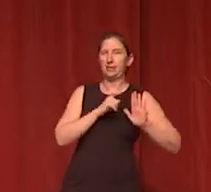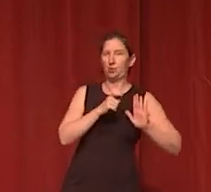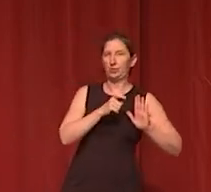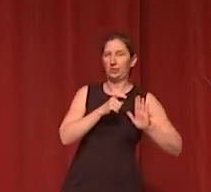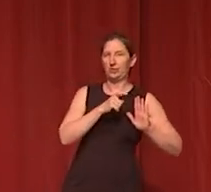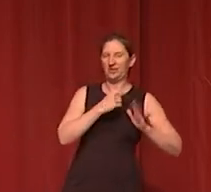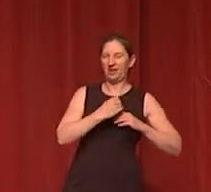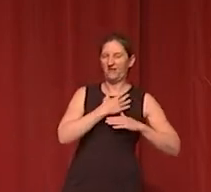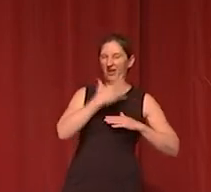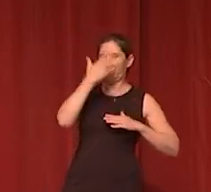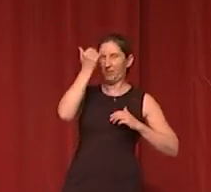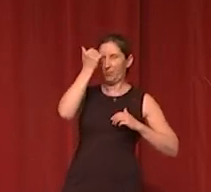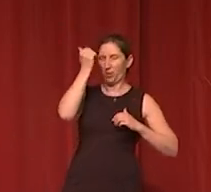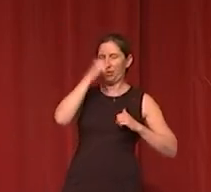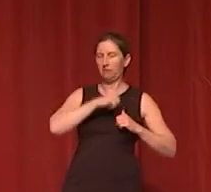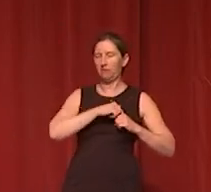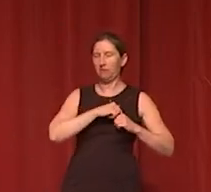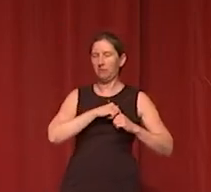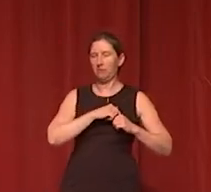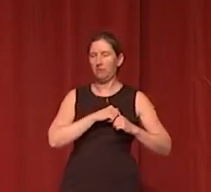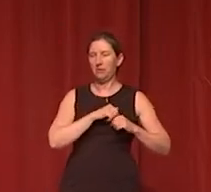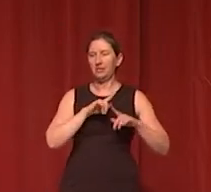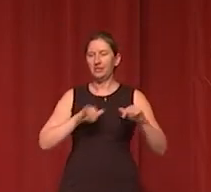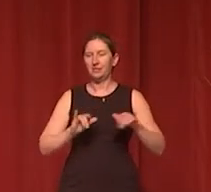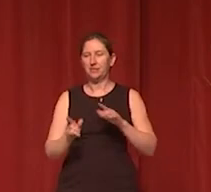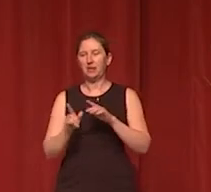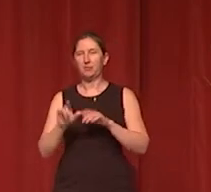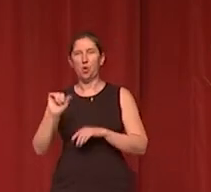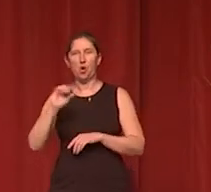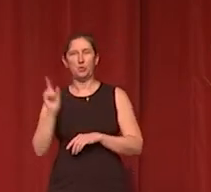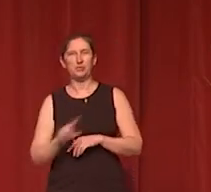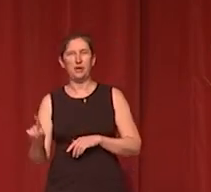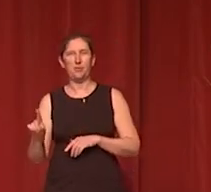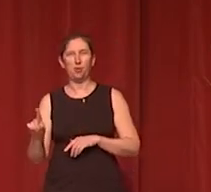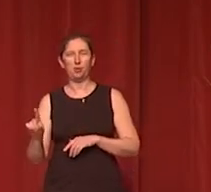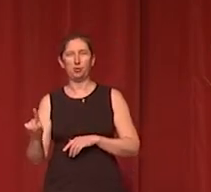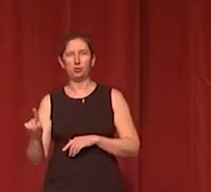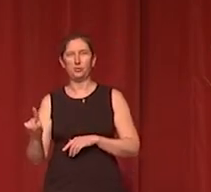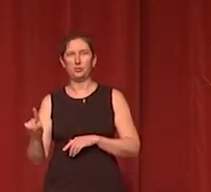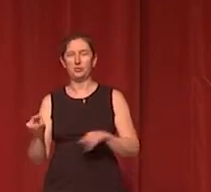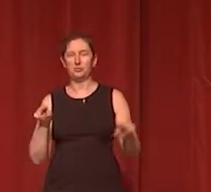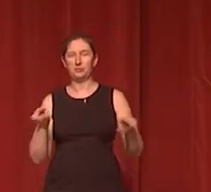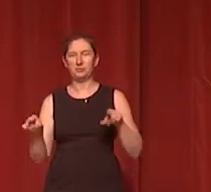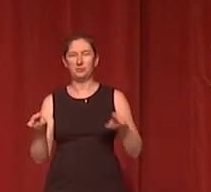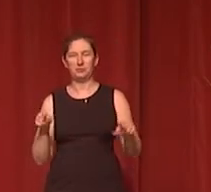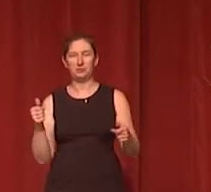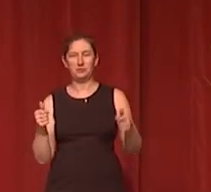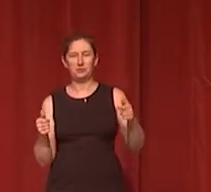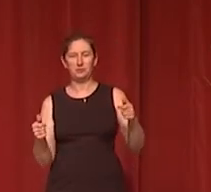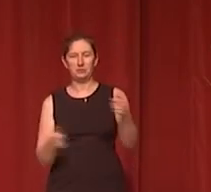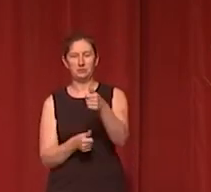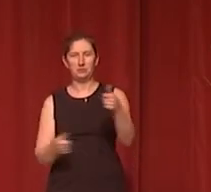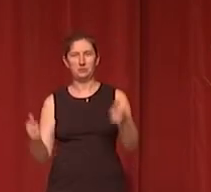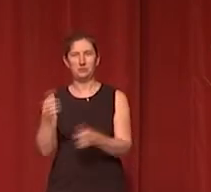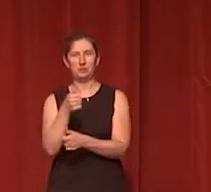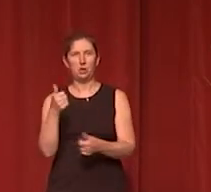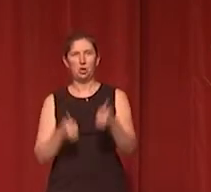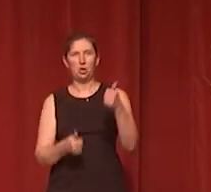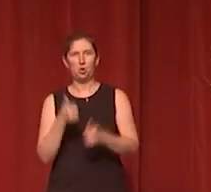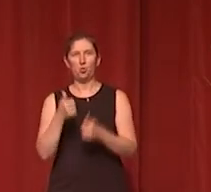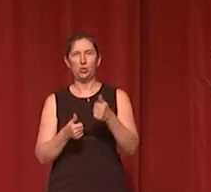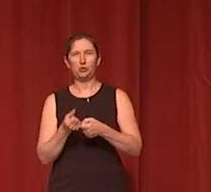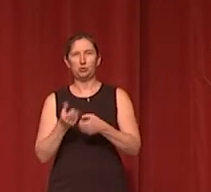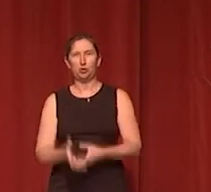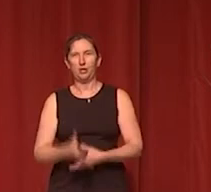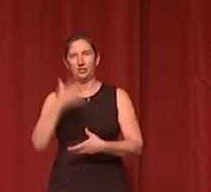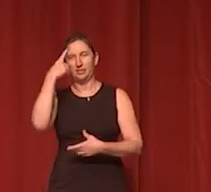Alzheimer's, sometimes it makes it confusing if one condition gets worse, if it's the Alzheimer's or that condition. So then sometimes there are